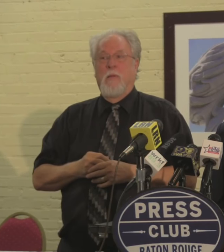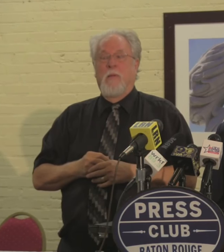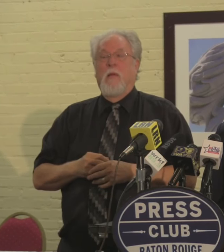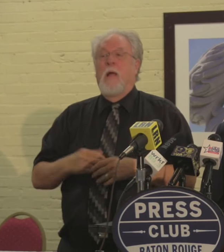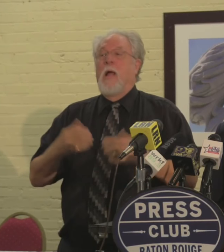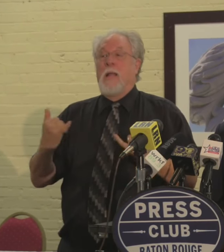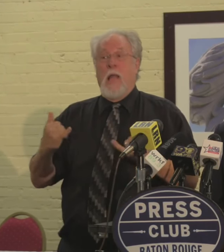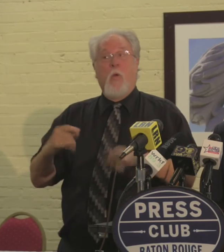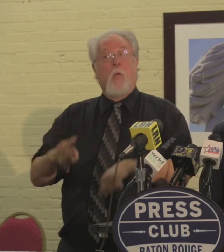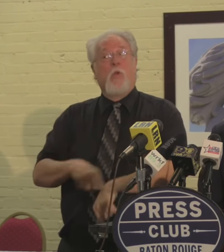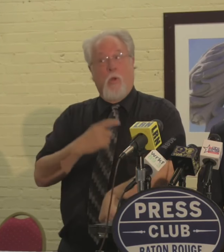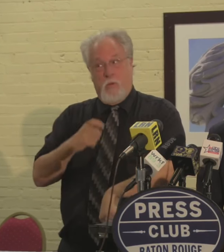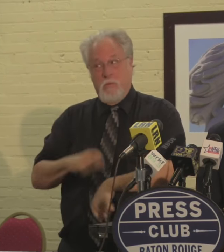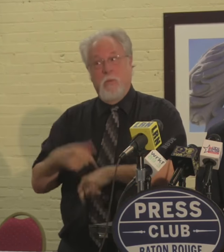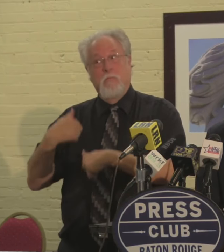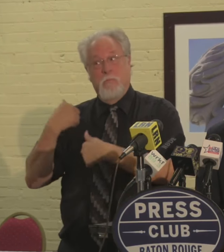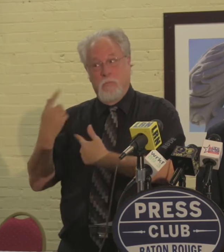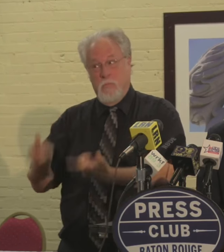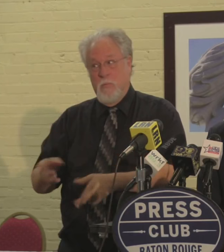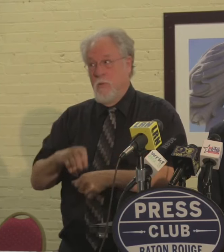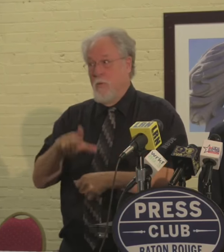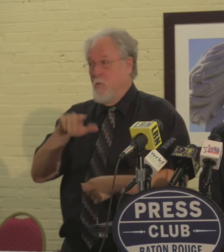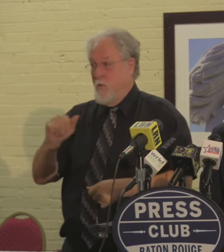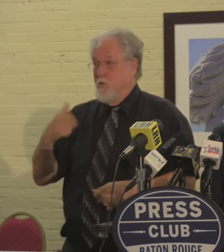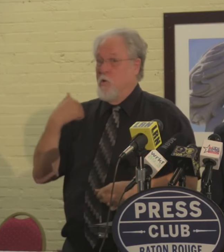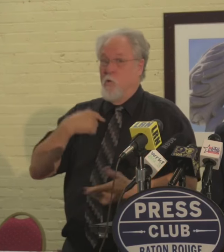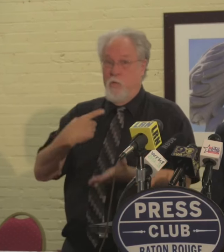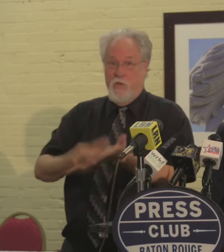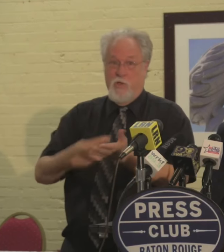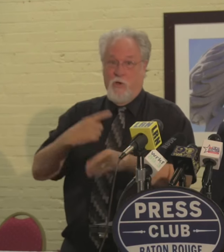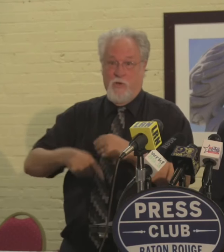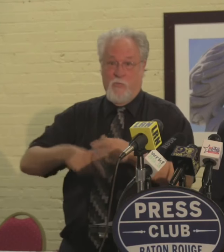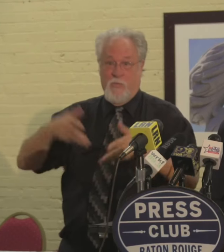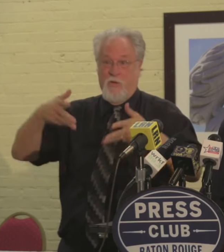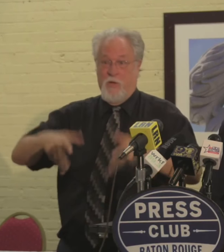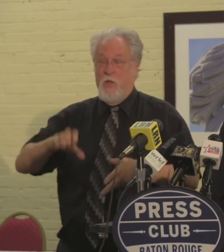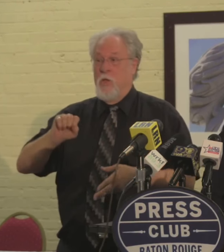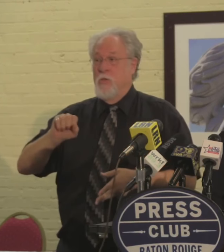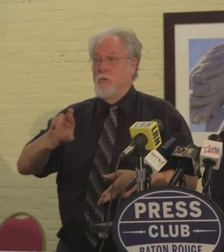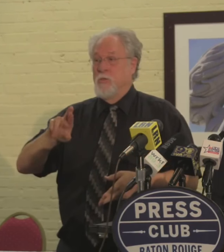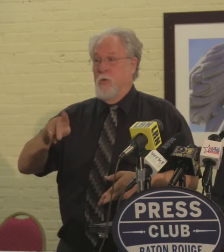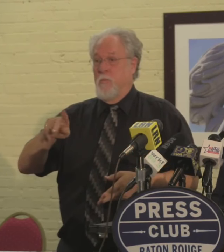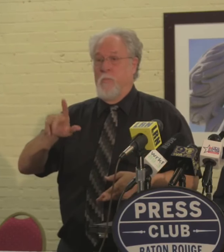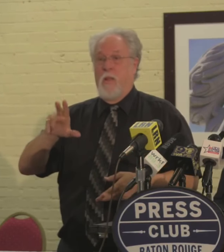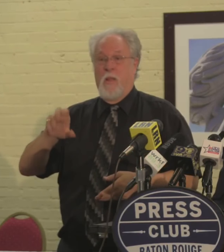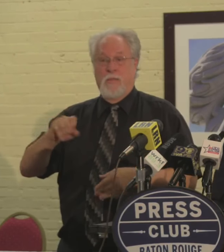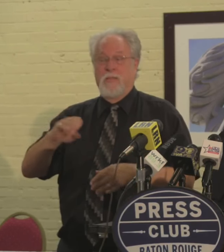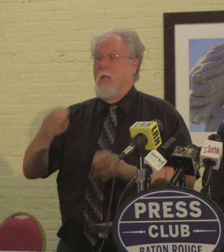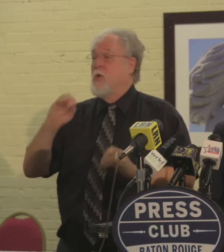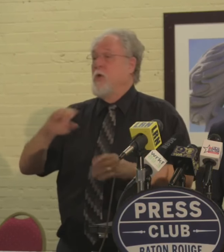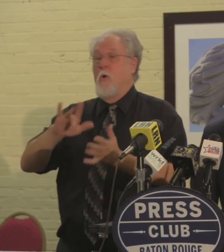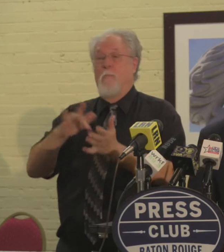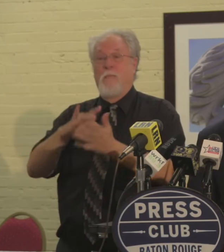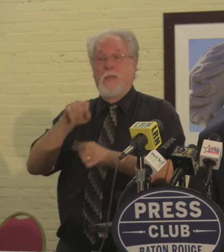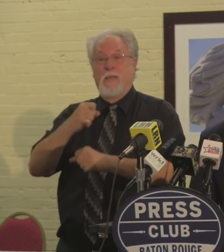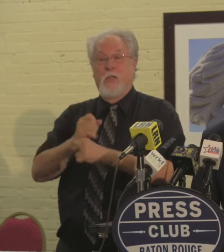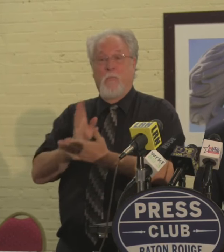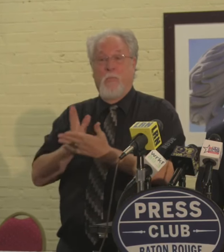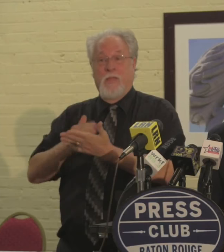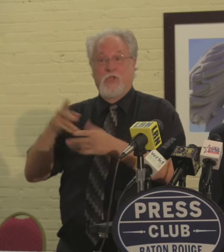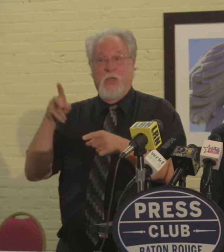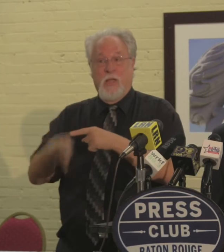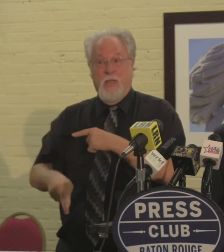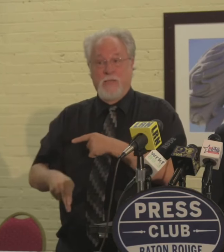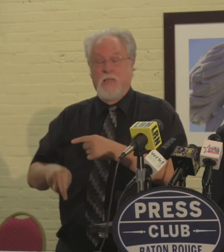Now, it's been a long time in Louisiana since we talked about surpluses and no mid-year budget cuts. And by the way, those are the